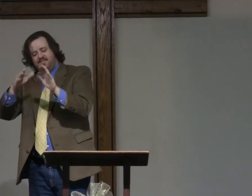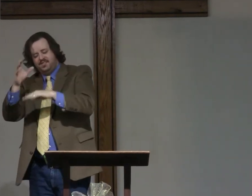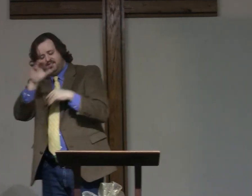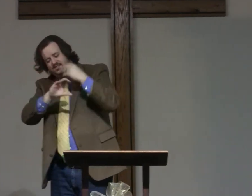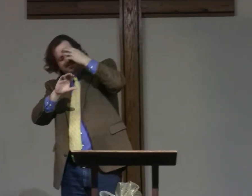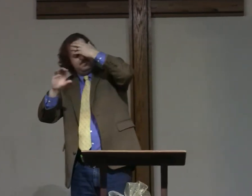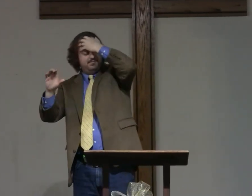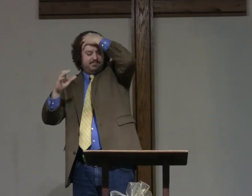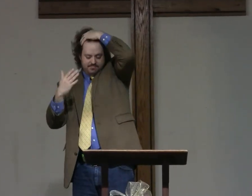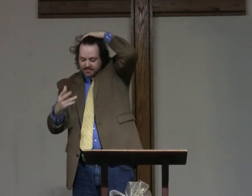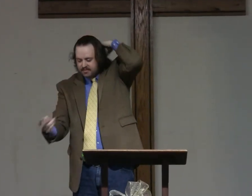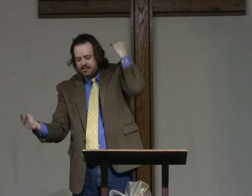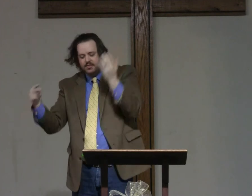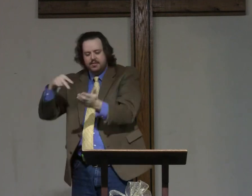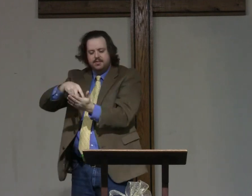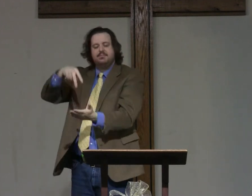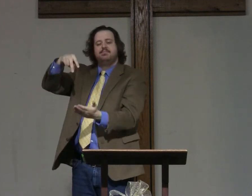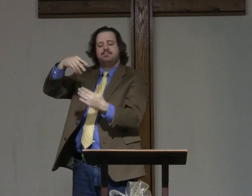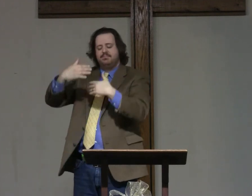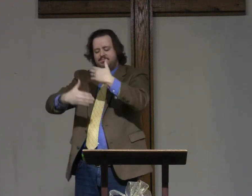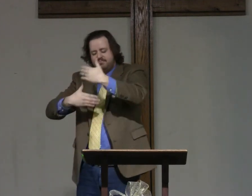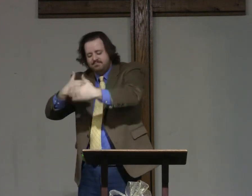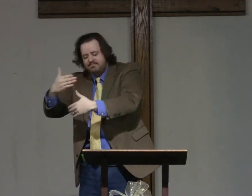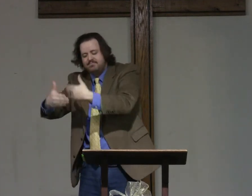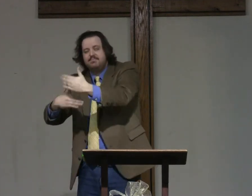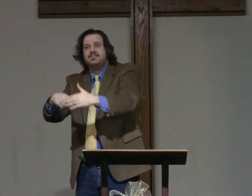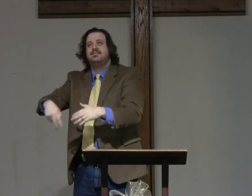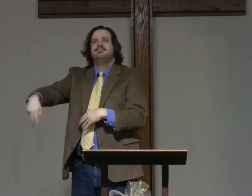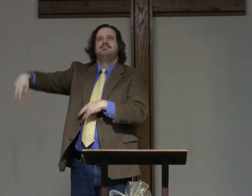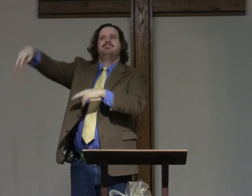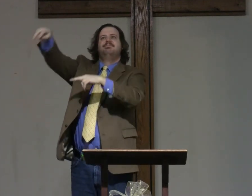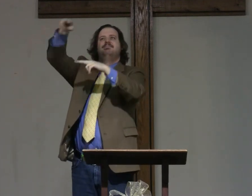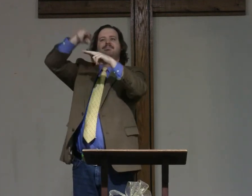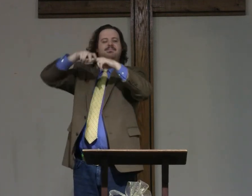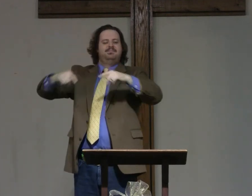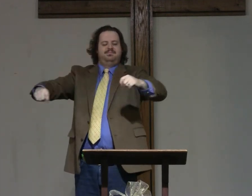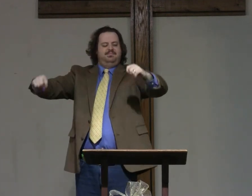Jesus leads us through the cross and through his resurrection.